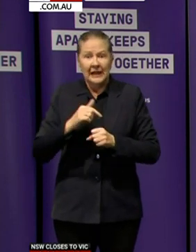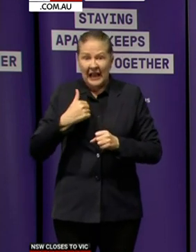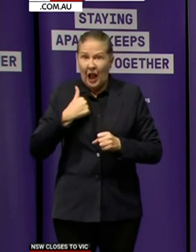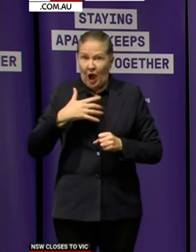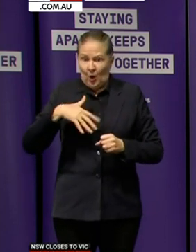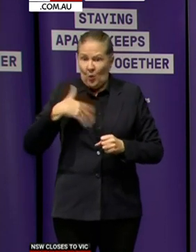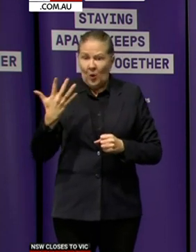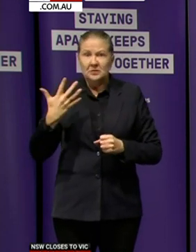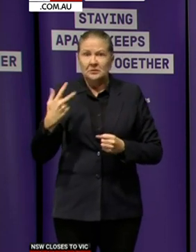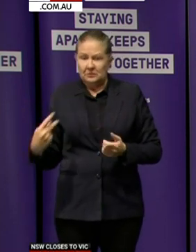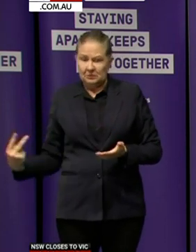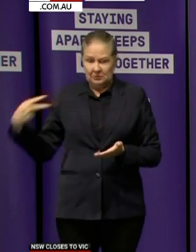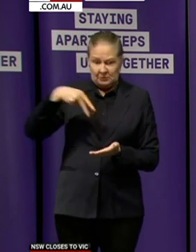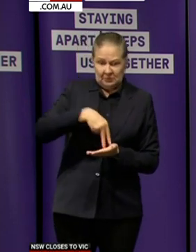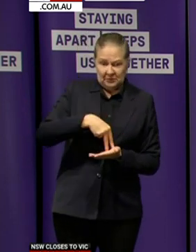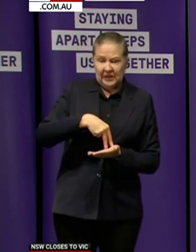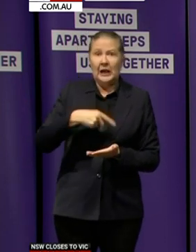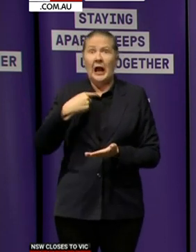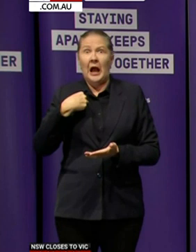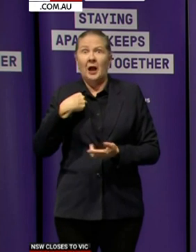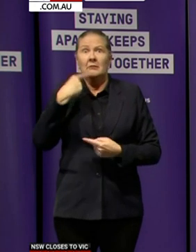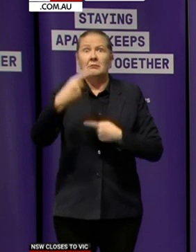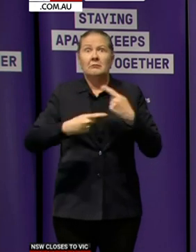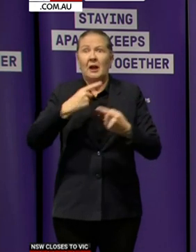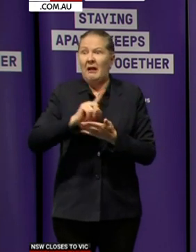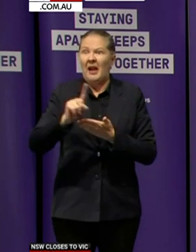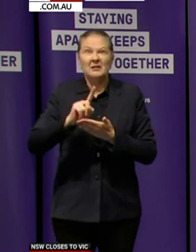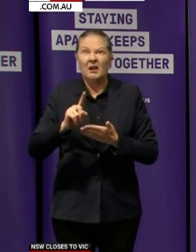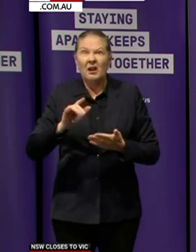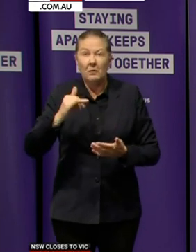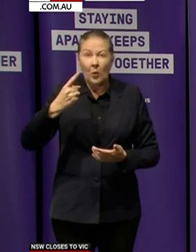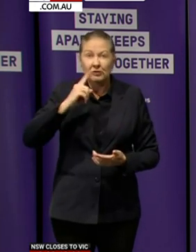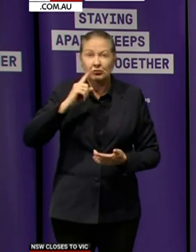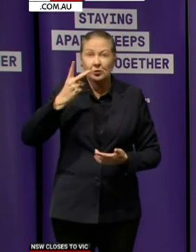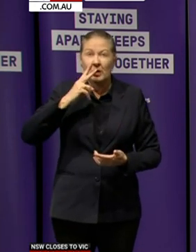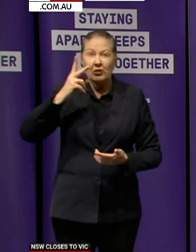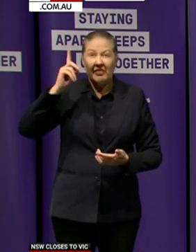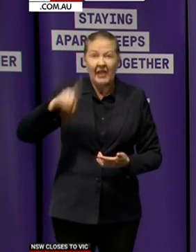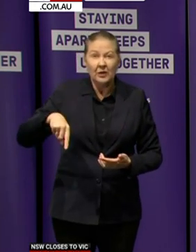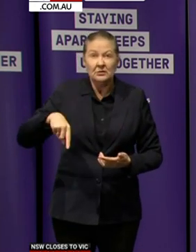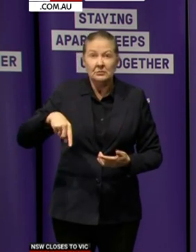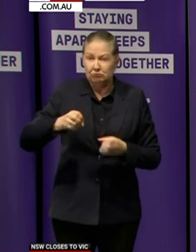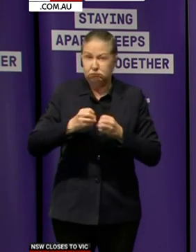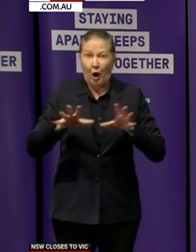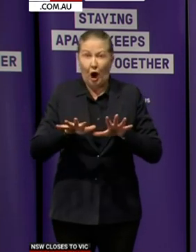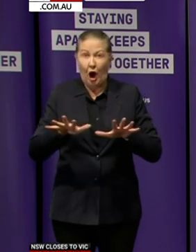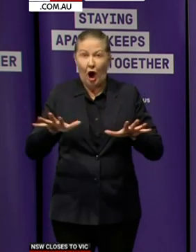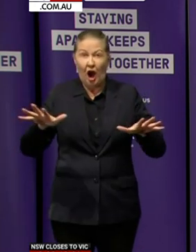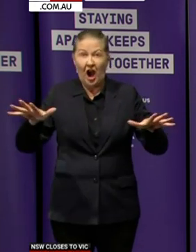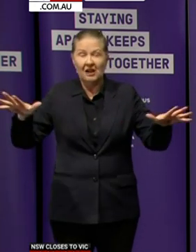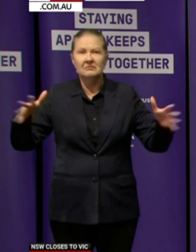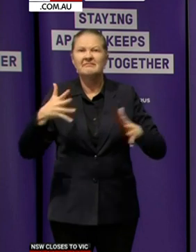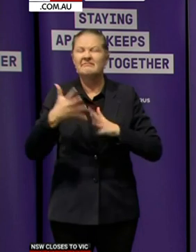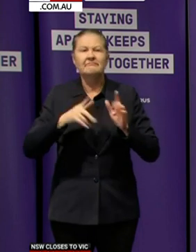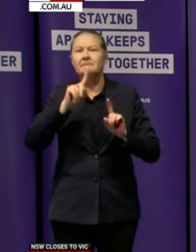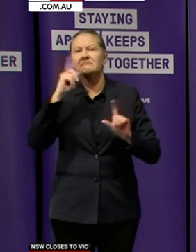saying there's 191 cases. I'll be reporting hundreds and thousands more than that, and then it will get right away